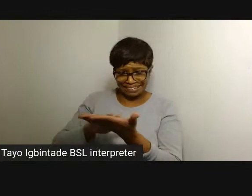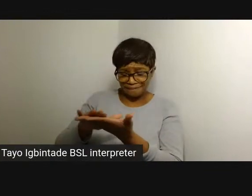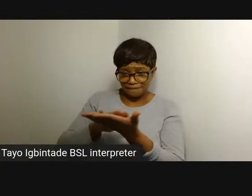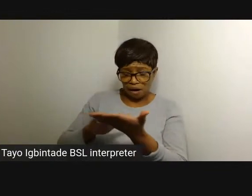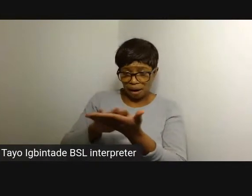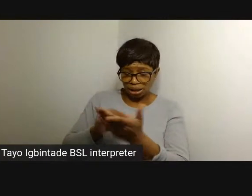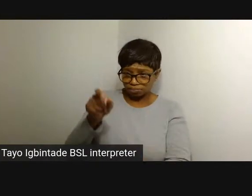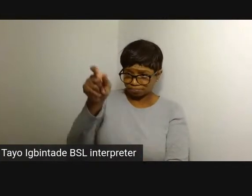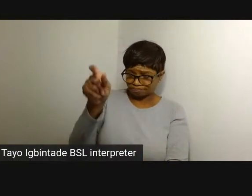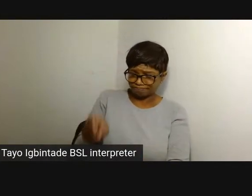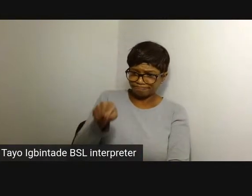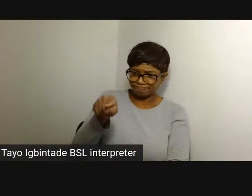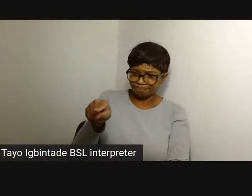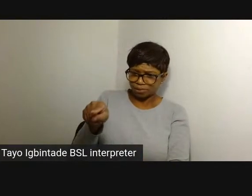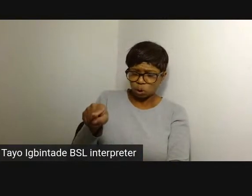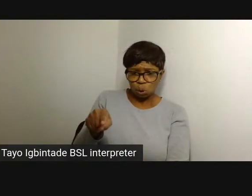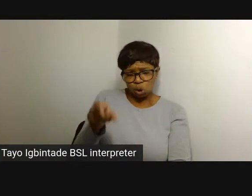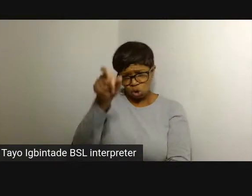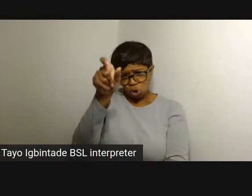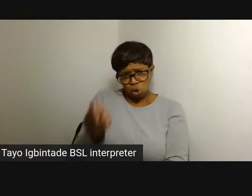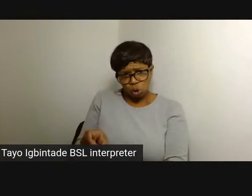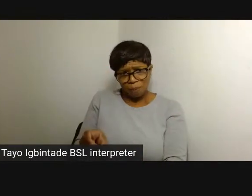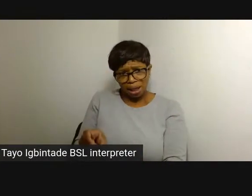human and who is subhuman,